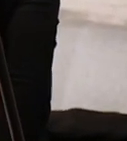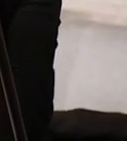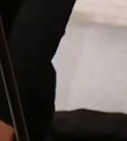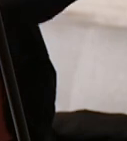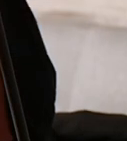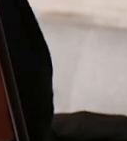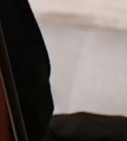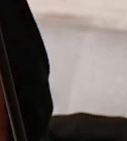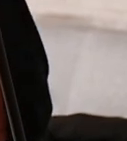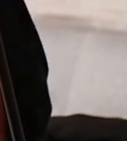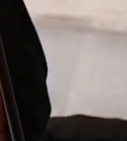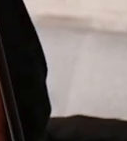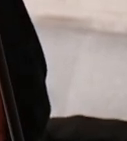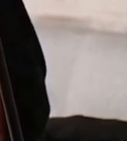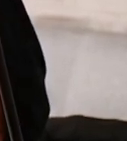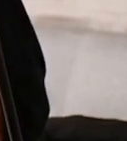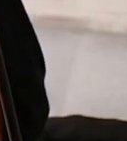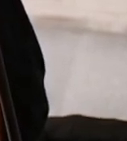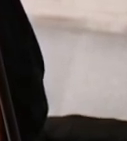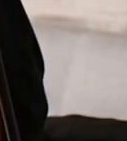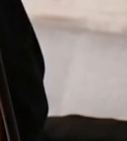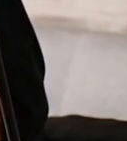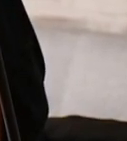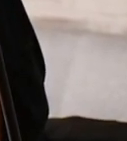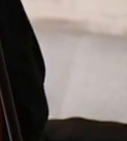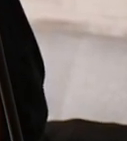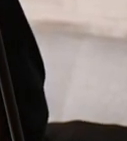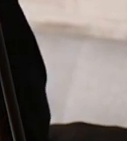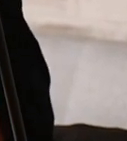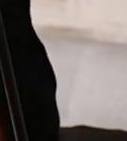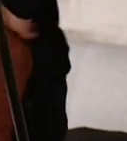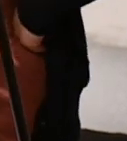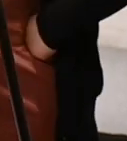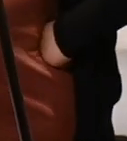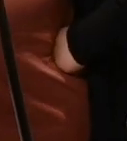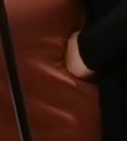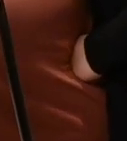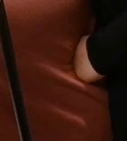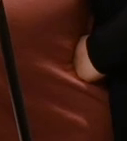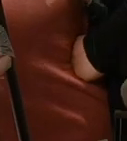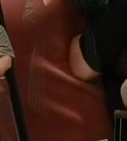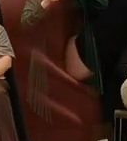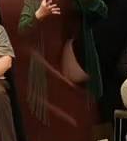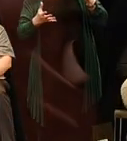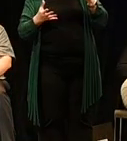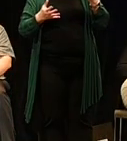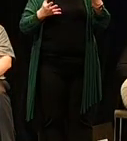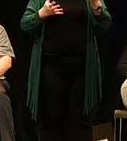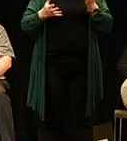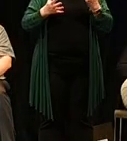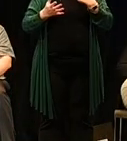not? Why or why not? Let us know. You can also take that time to give us your contact information if you want